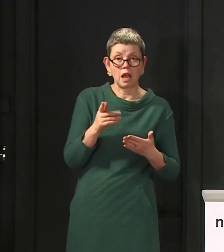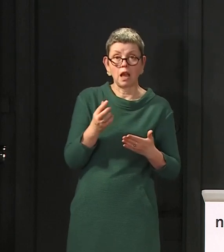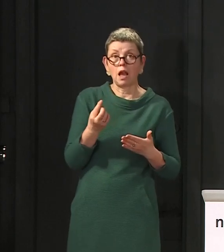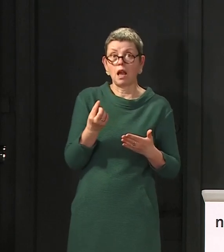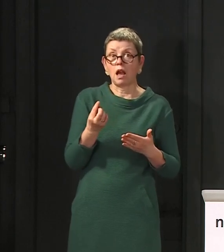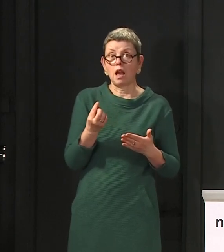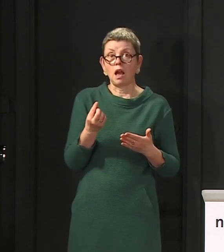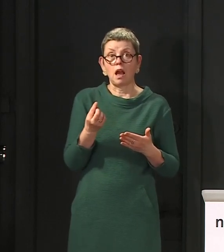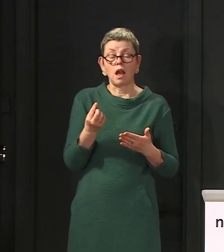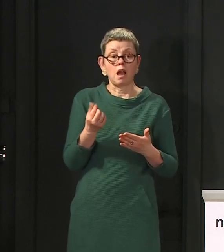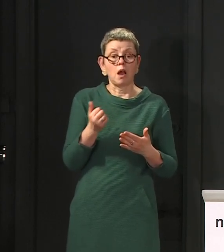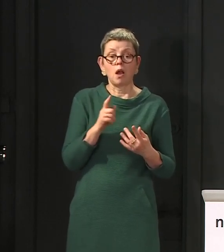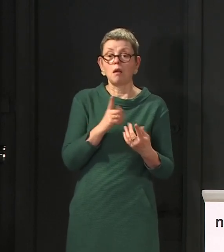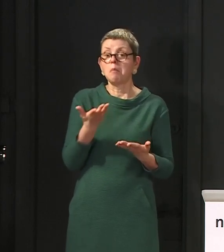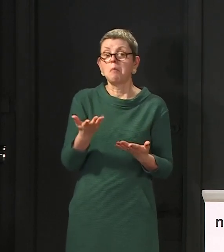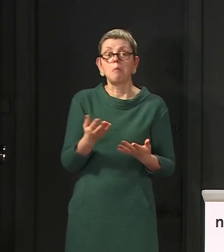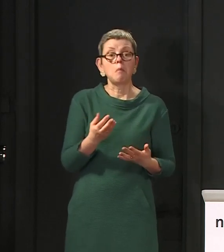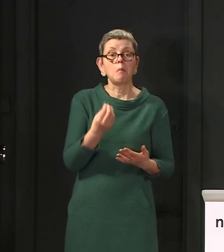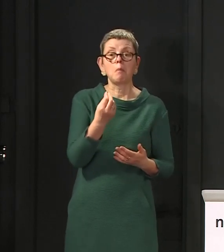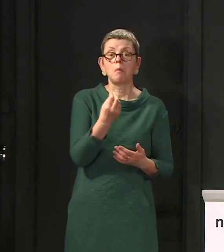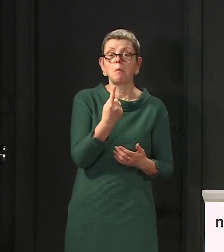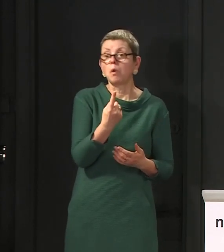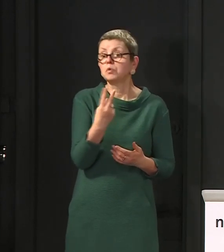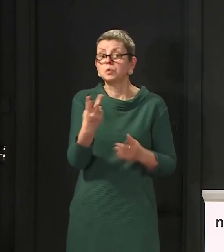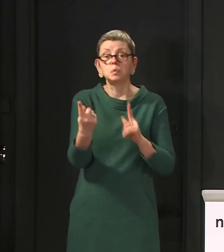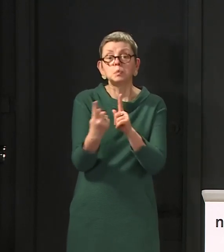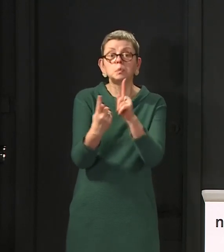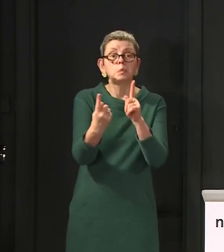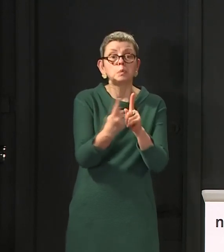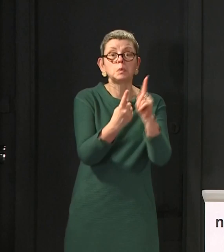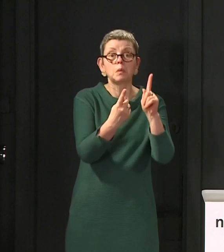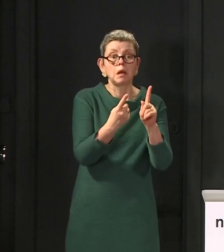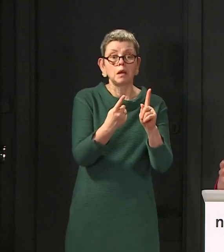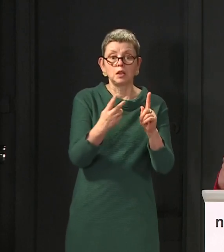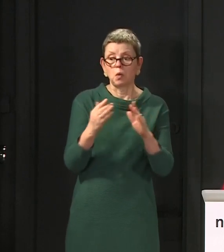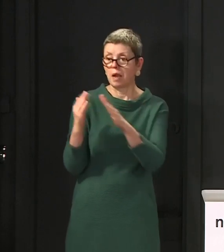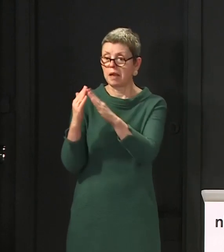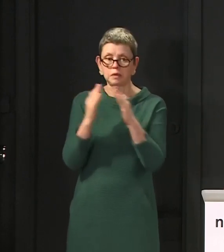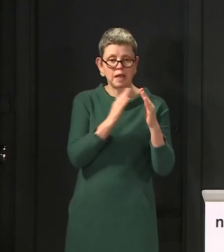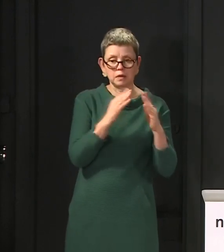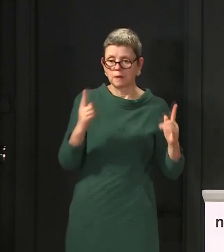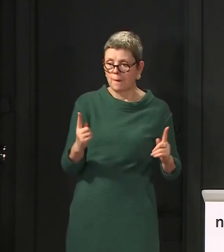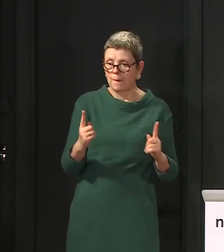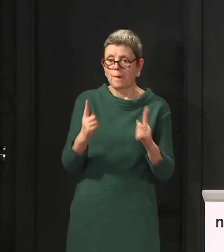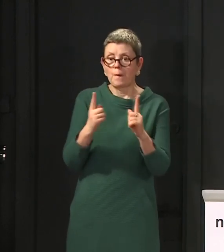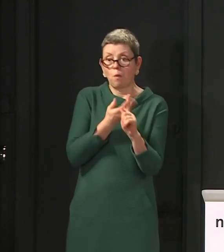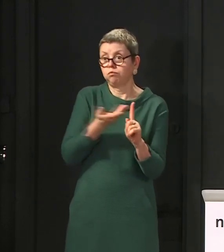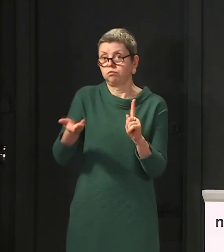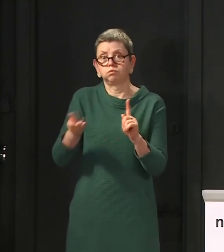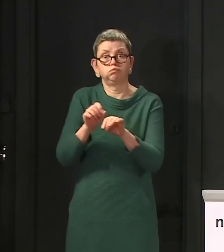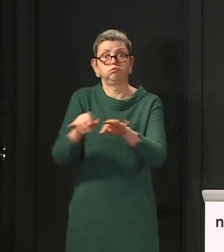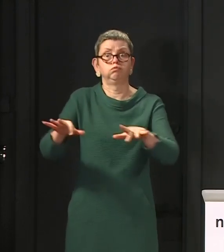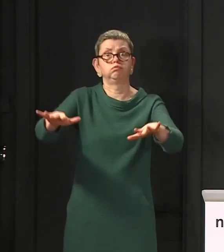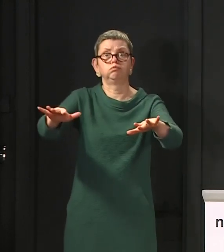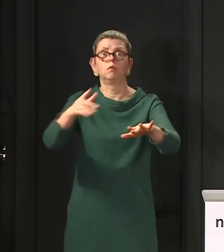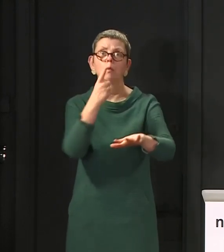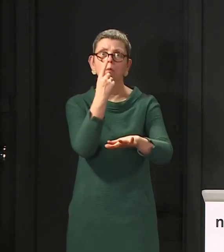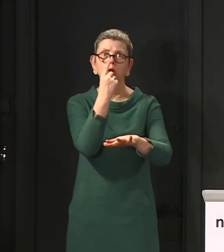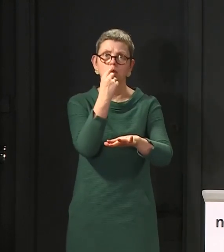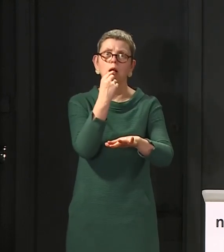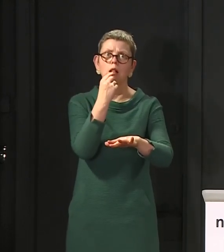many more social interactions between us, you know, between different households that are not mixing right now, for that virus rate to start